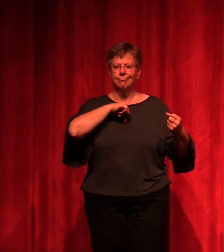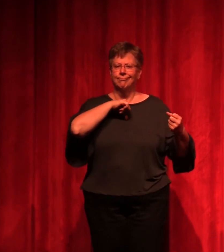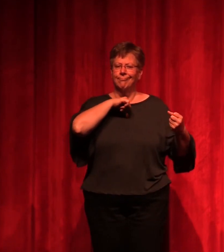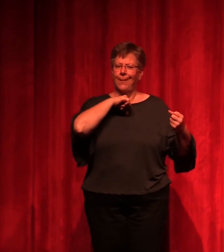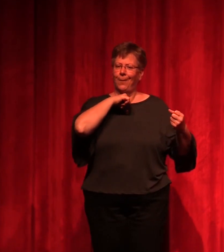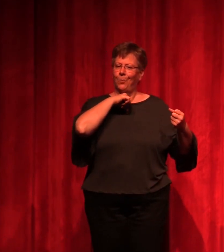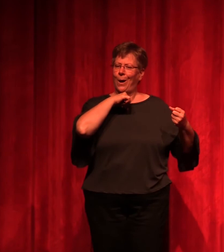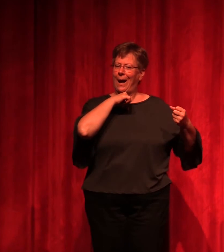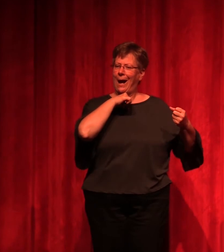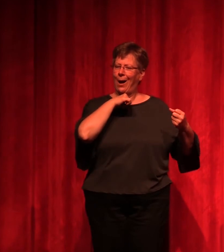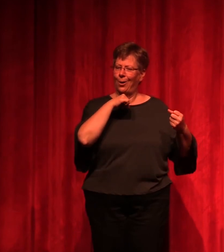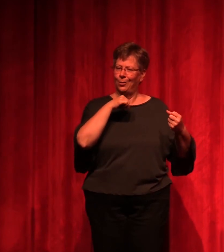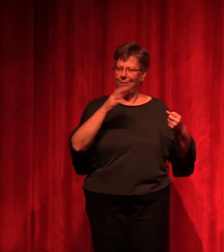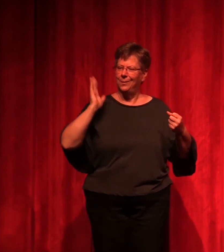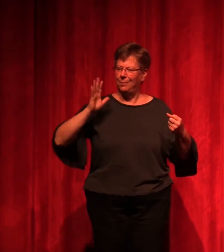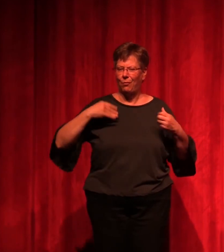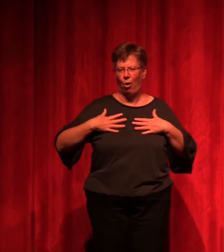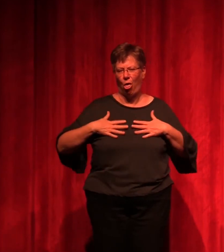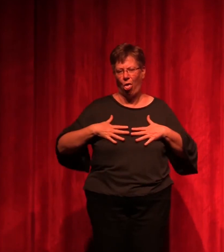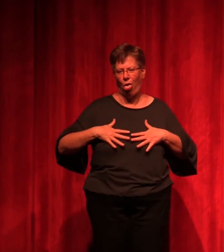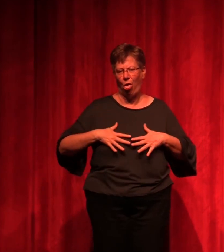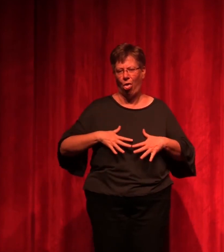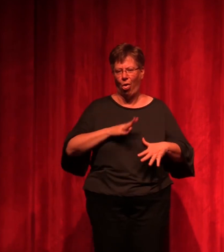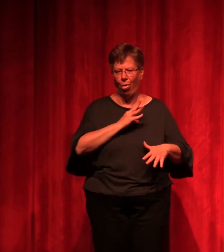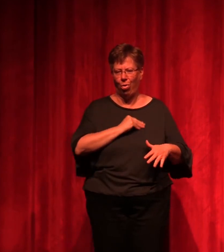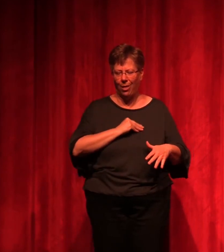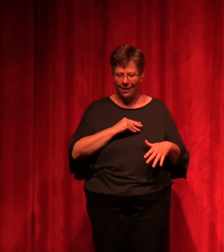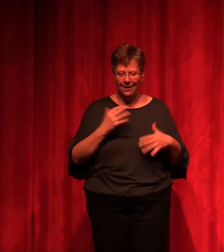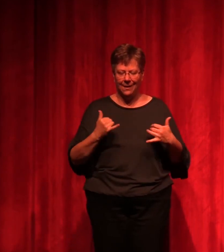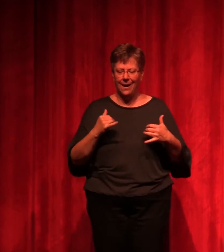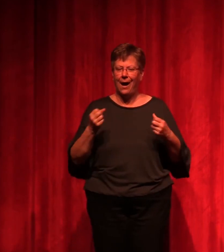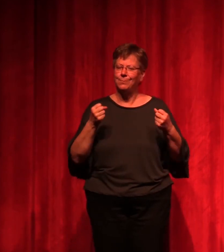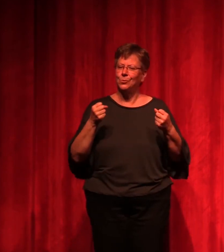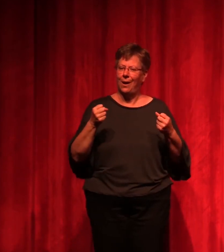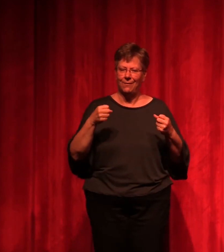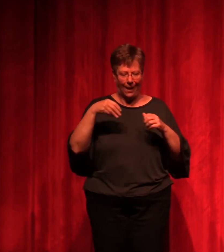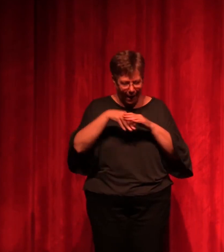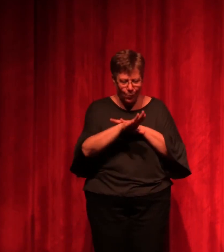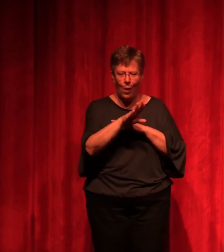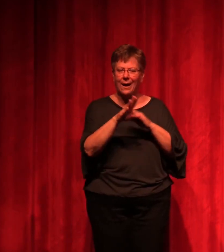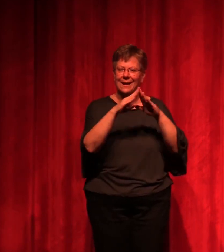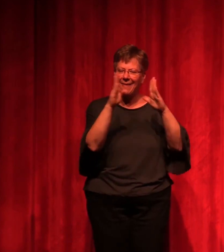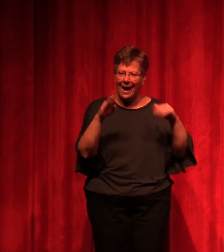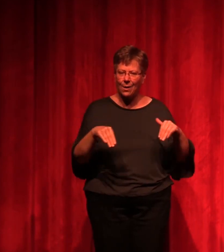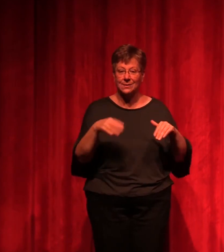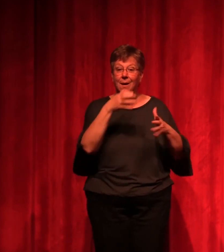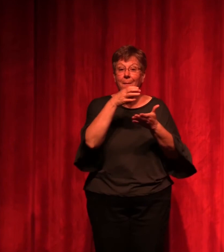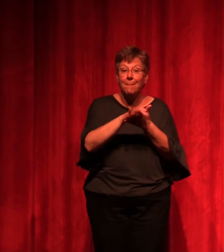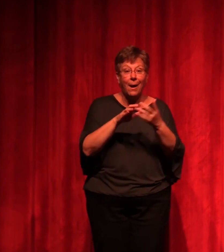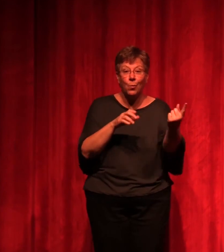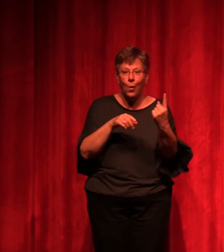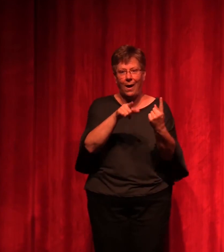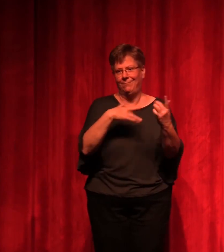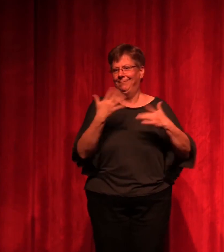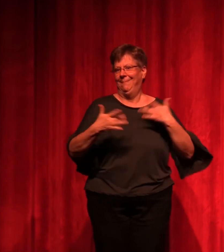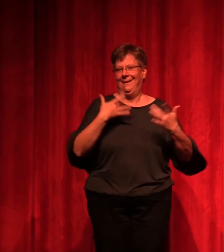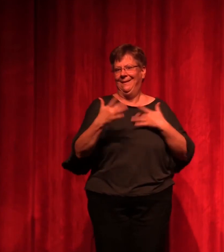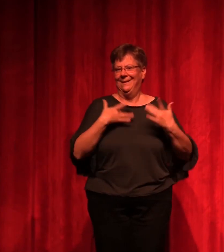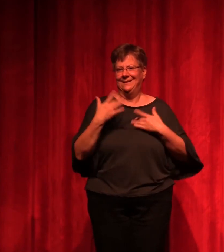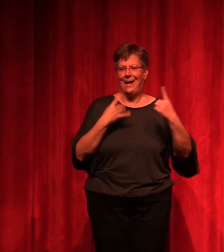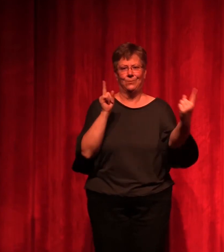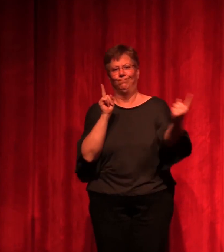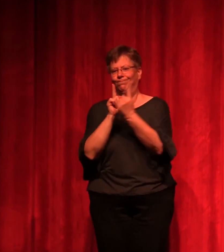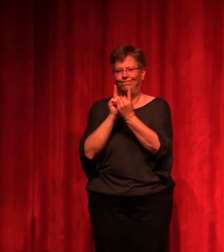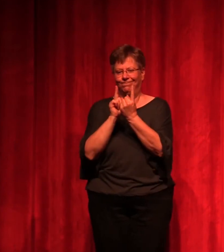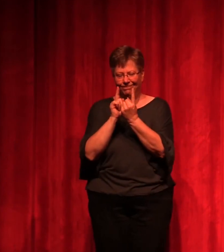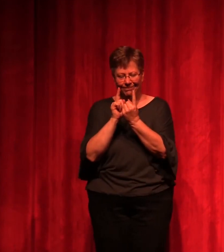half an hour earlier. And I get home, and I walk in the door, and my wife, she's excited. She runs to the door and